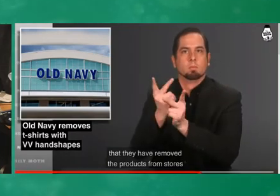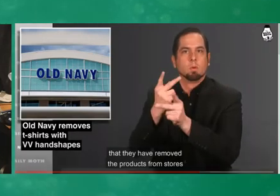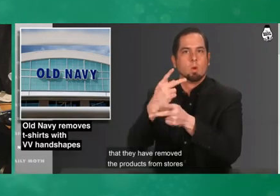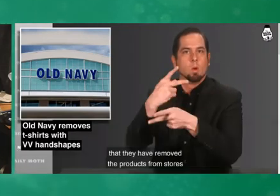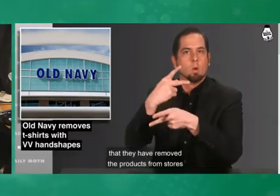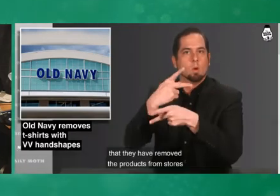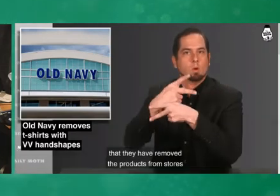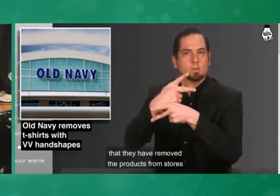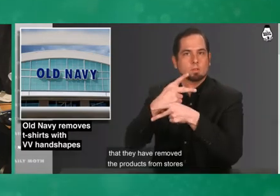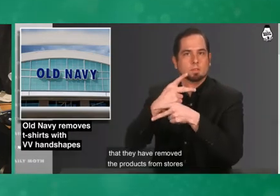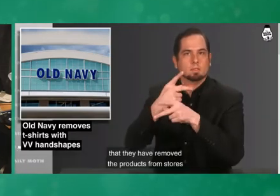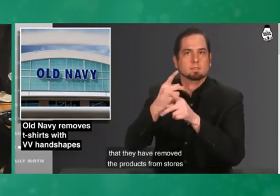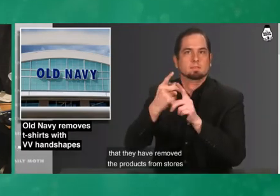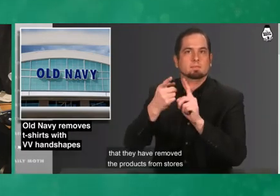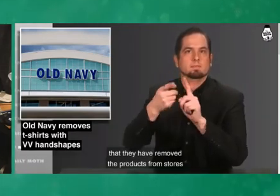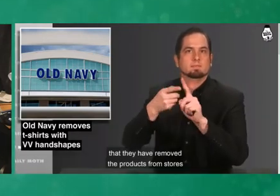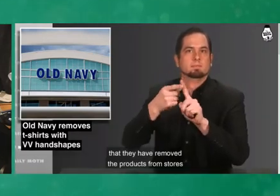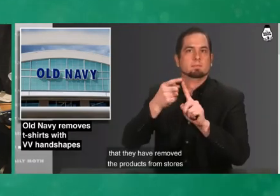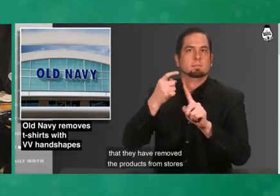attention. Products